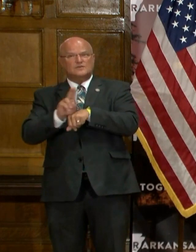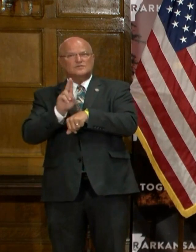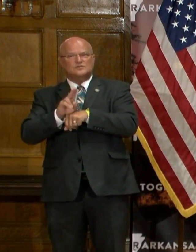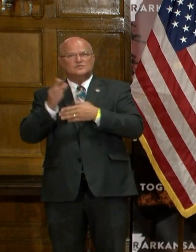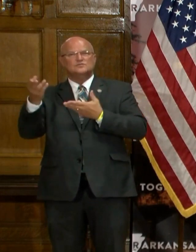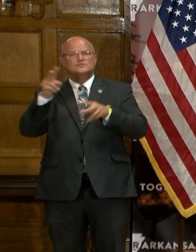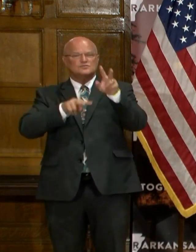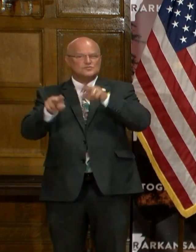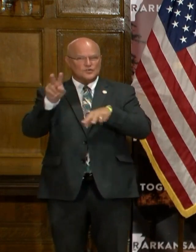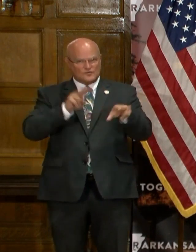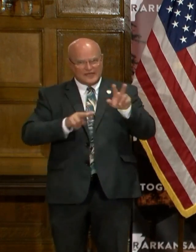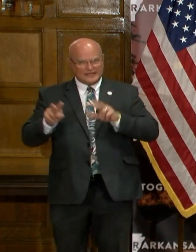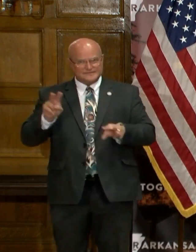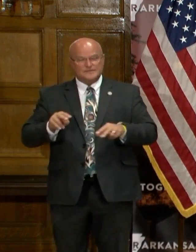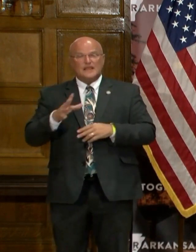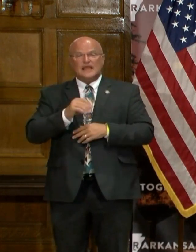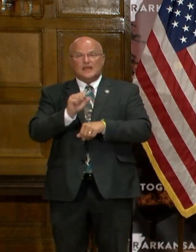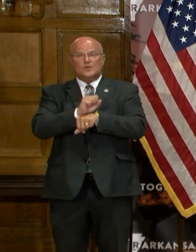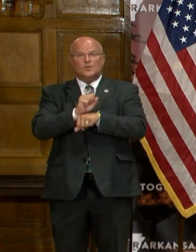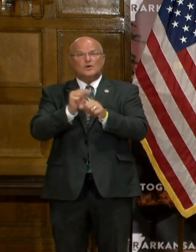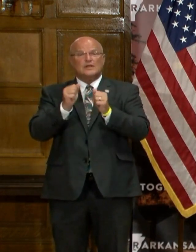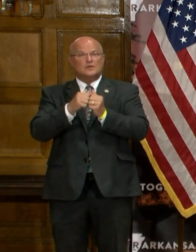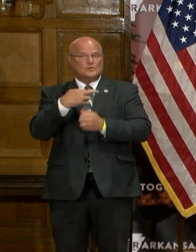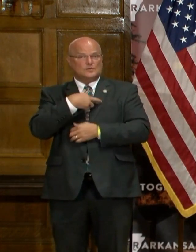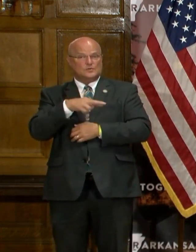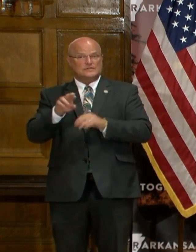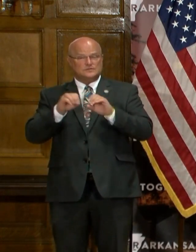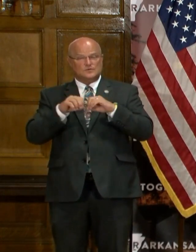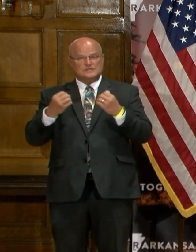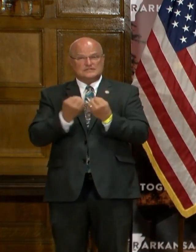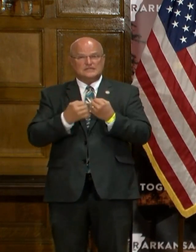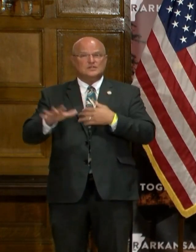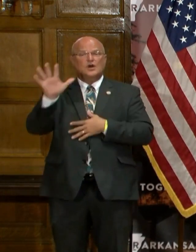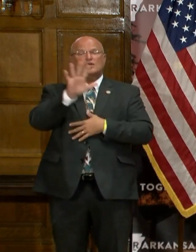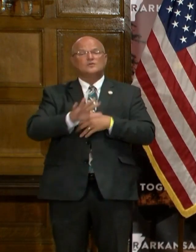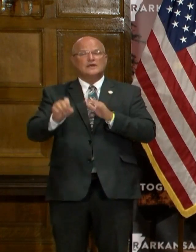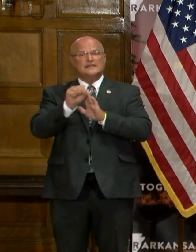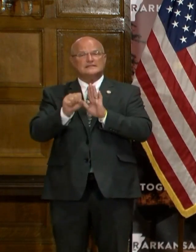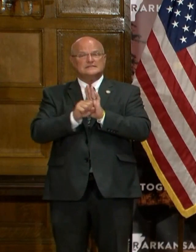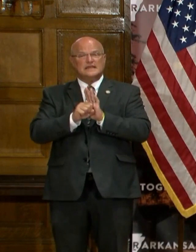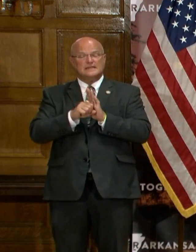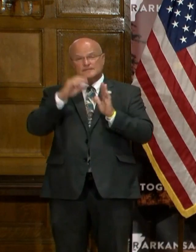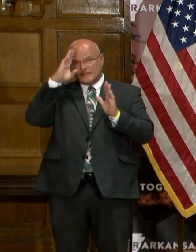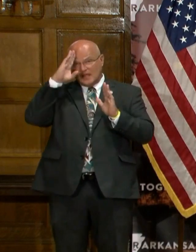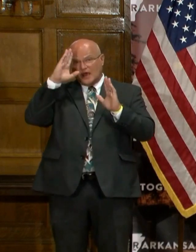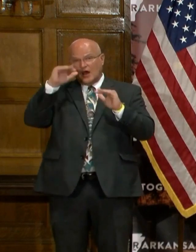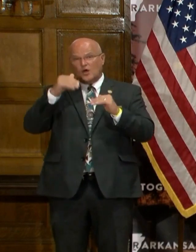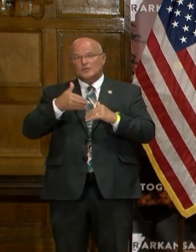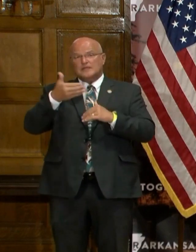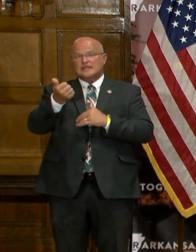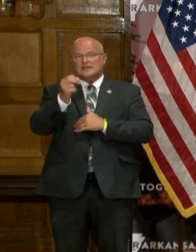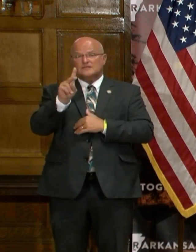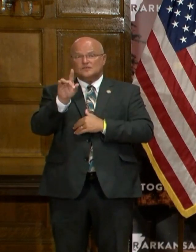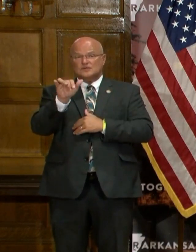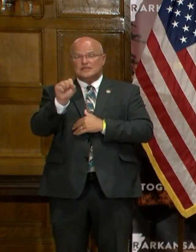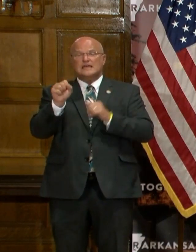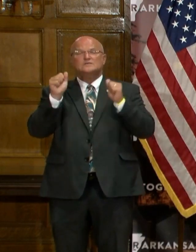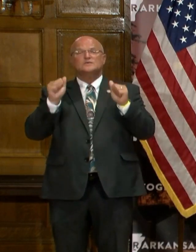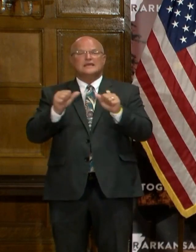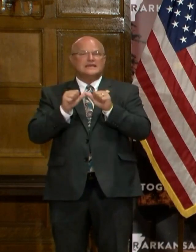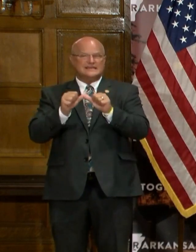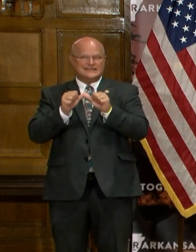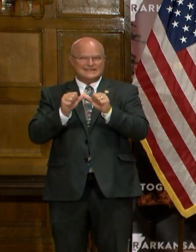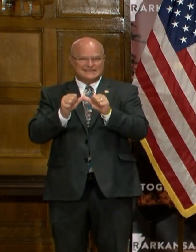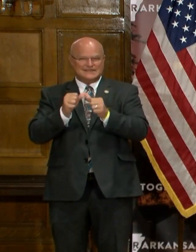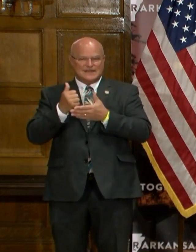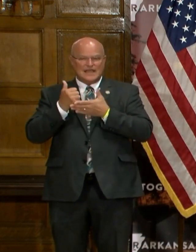of serving and working with religious organizations across the state. And I hope in the next few days we will be able to continue